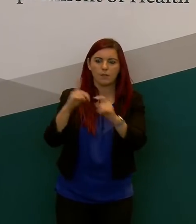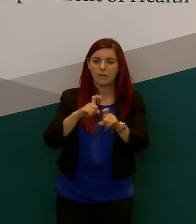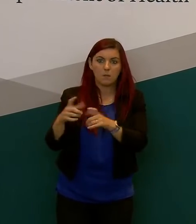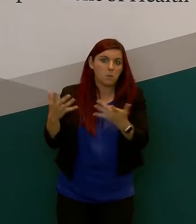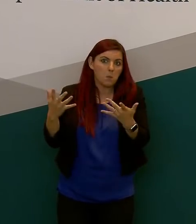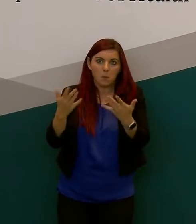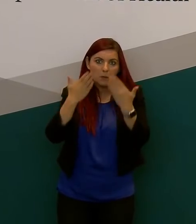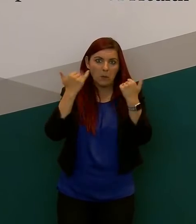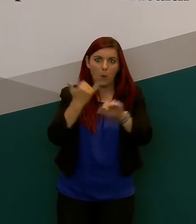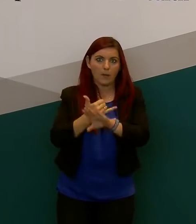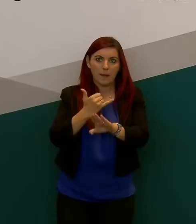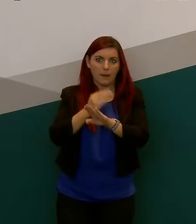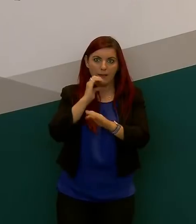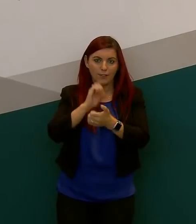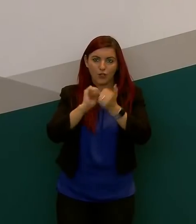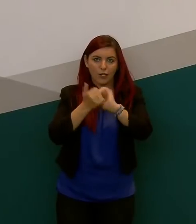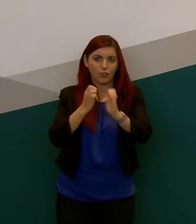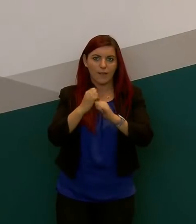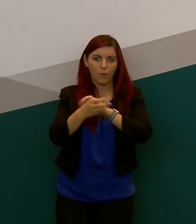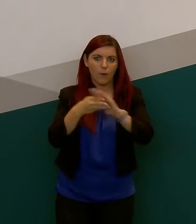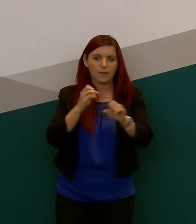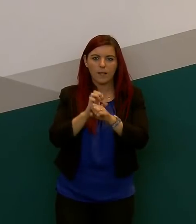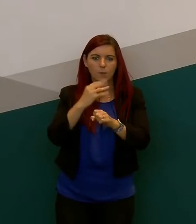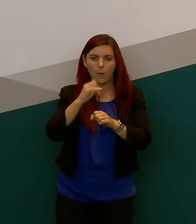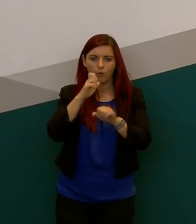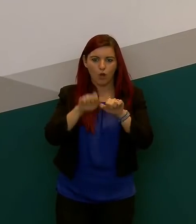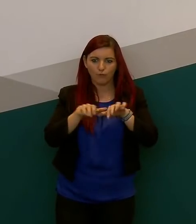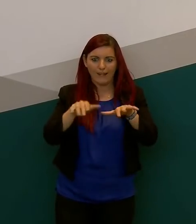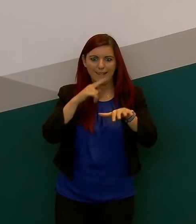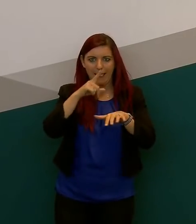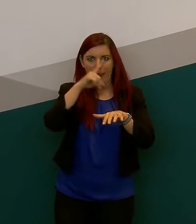is going to be different week on week. That's the nature of the experience of